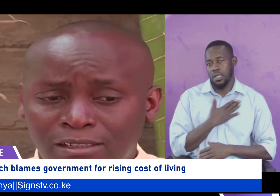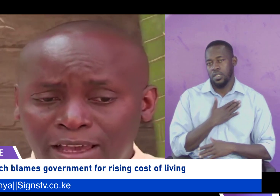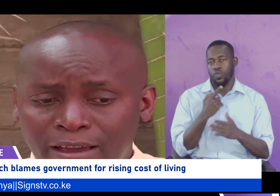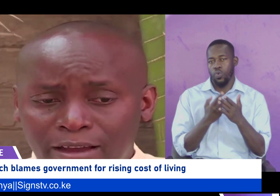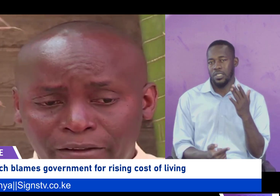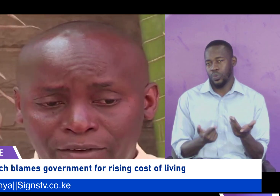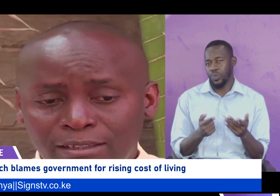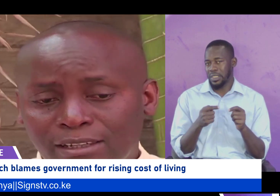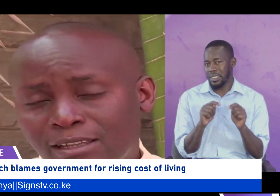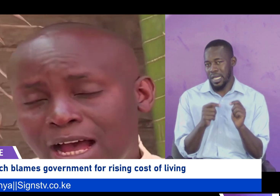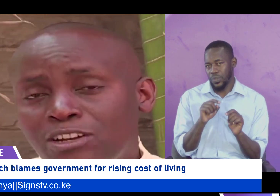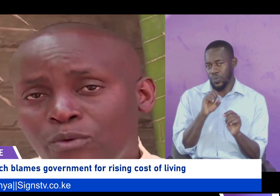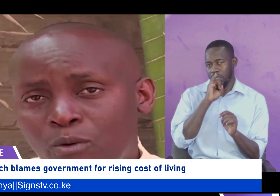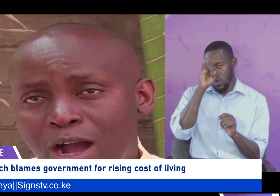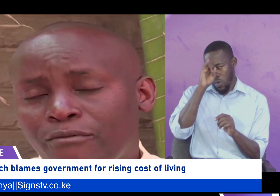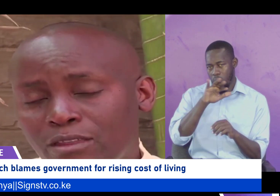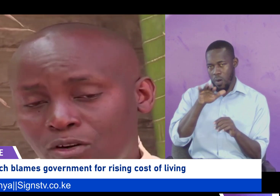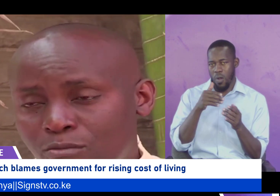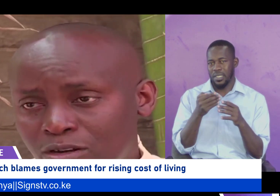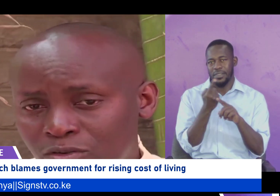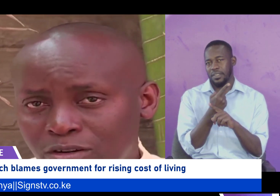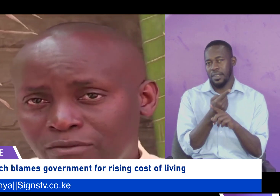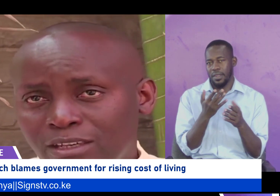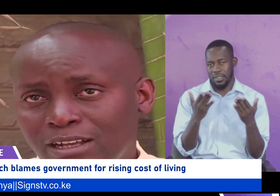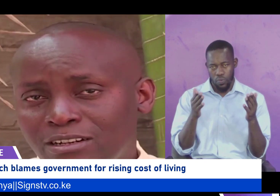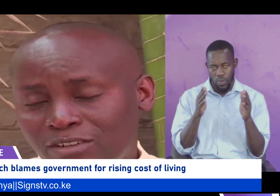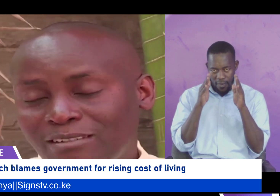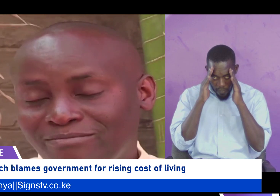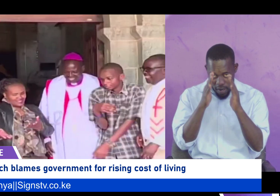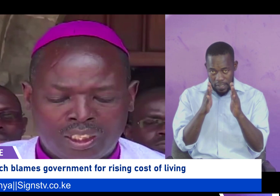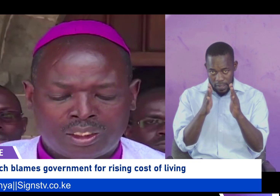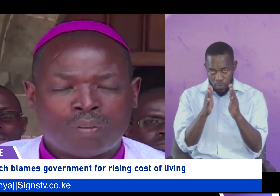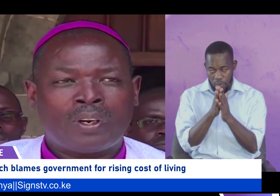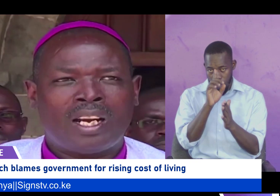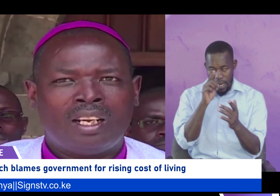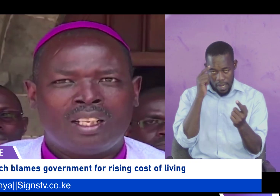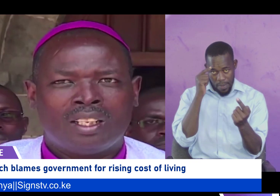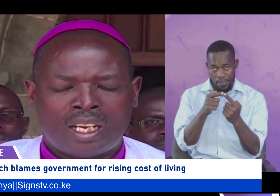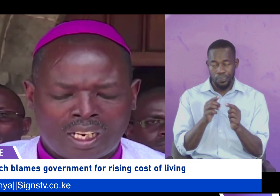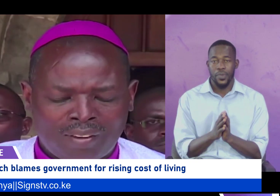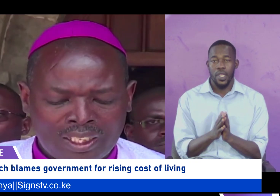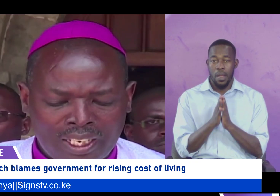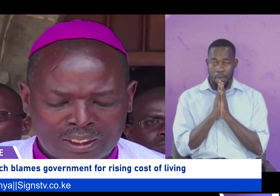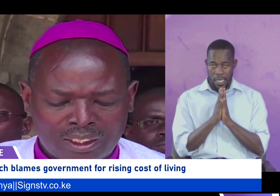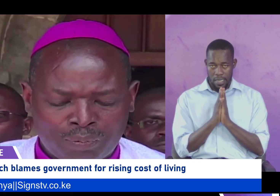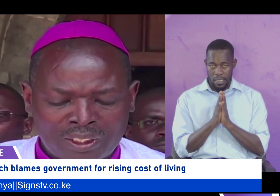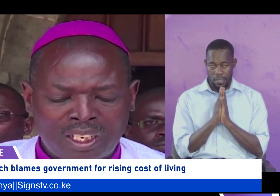these differences and we work for the common good of this country. It's our prayer that our leaders, the president